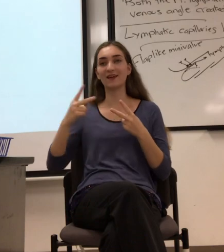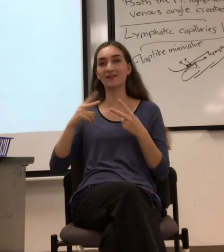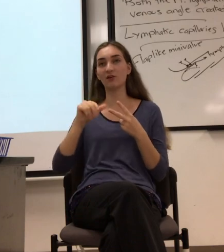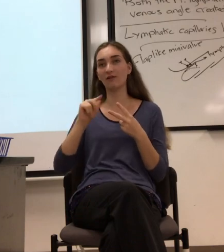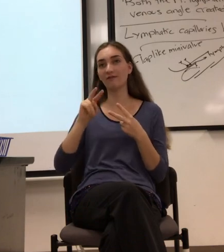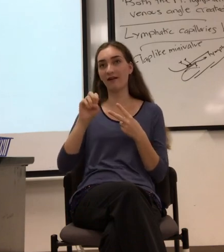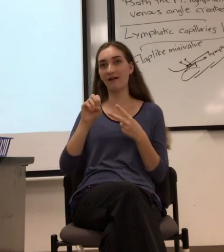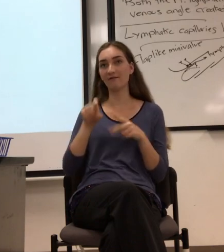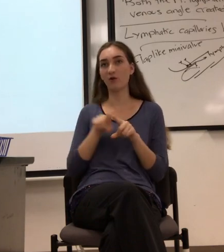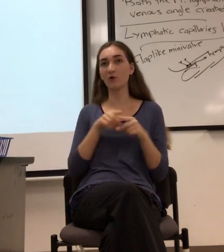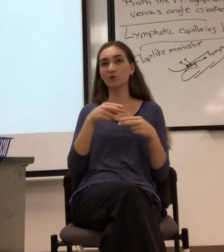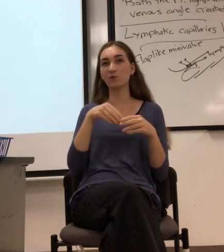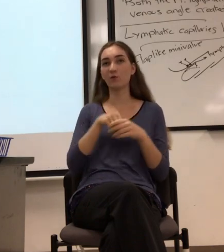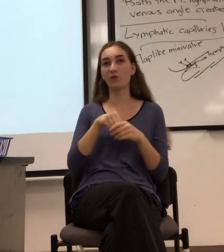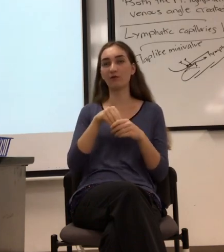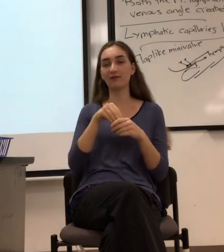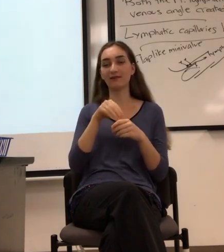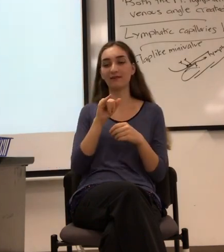valve.